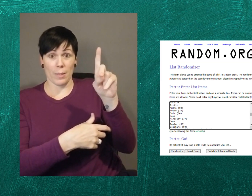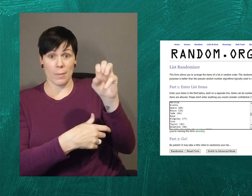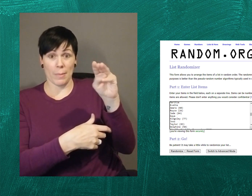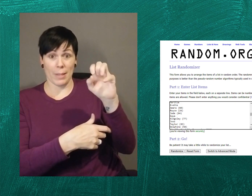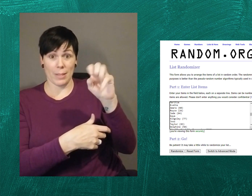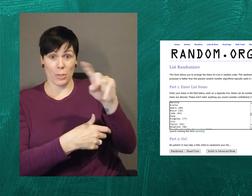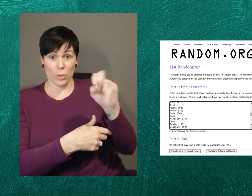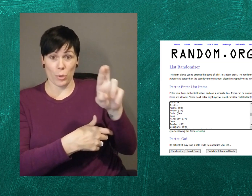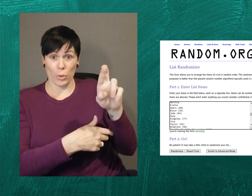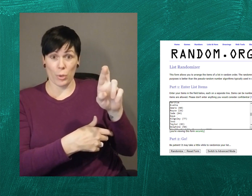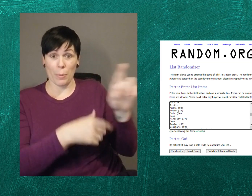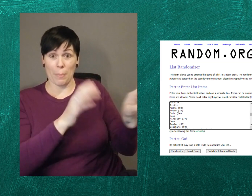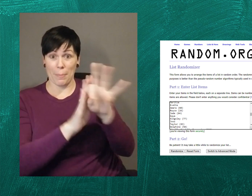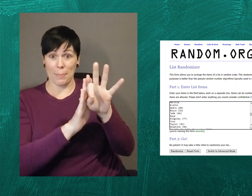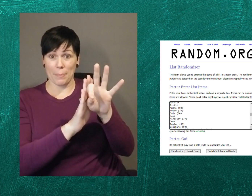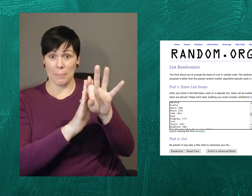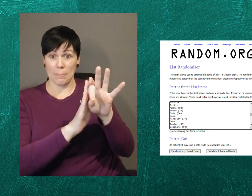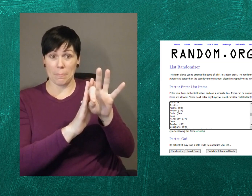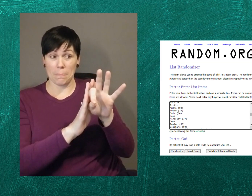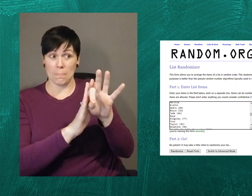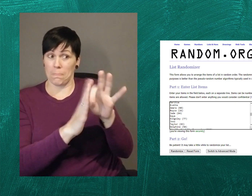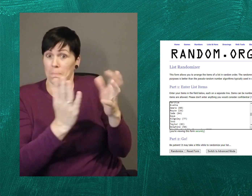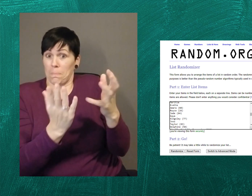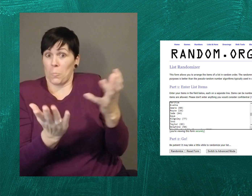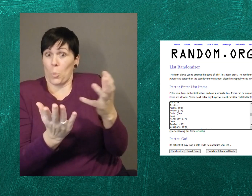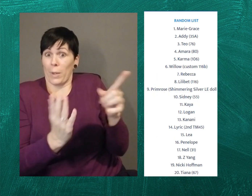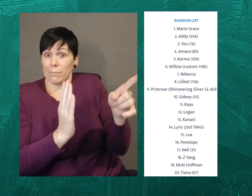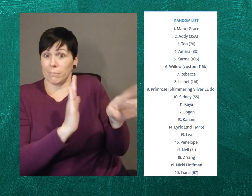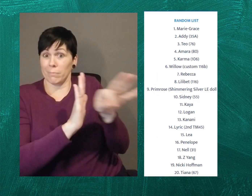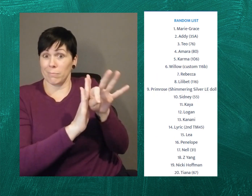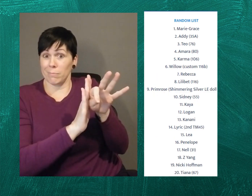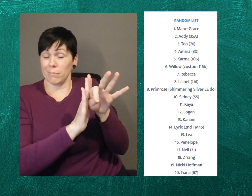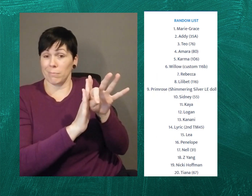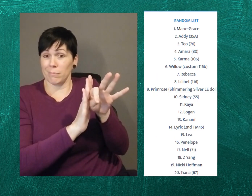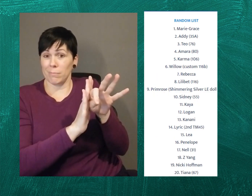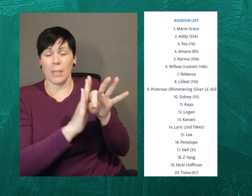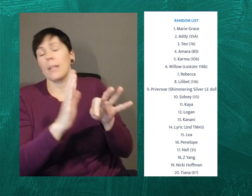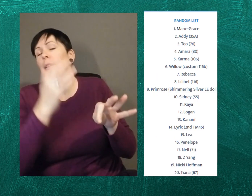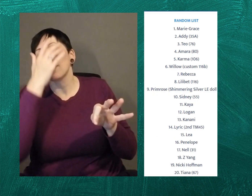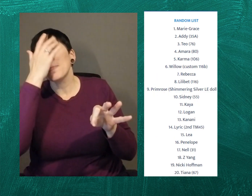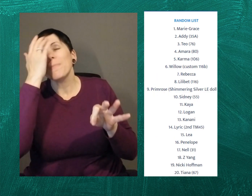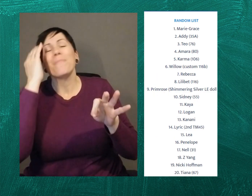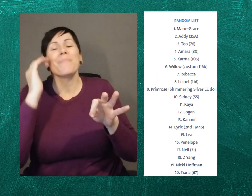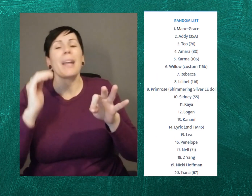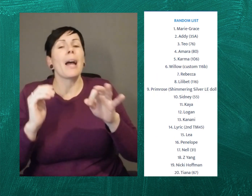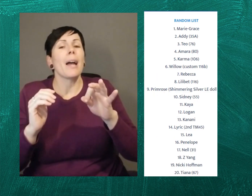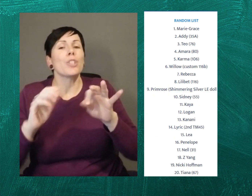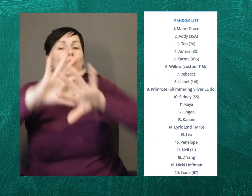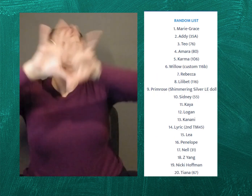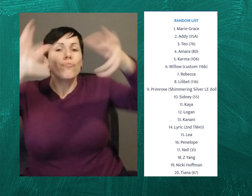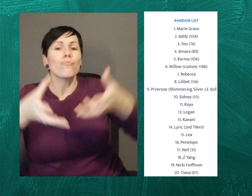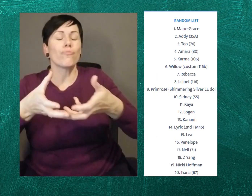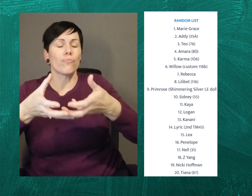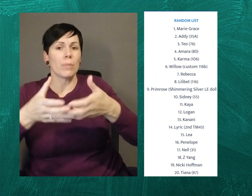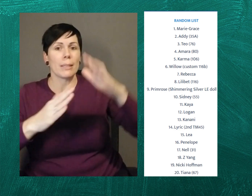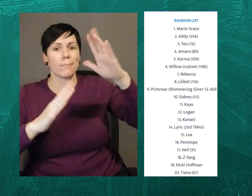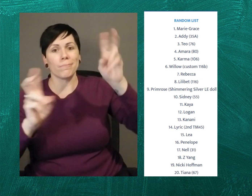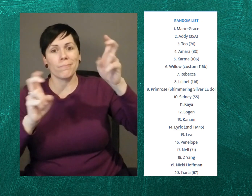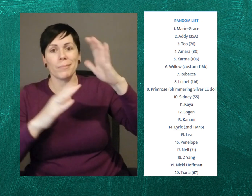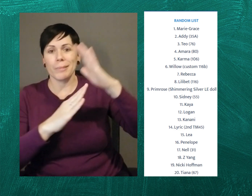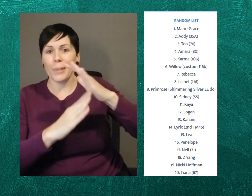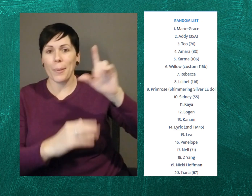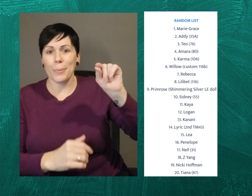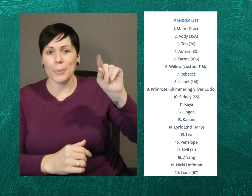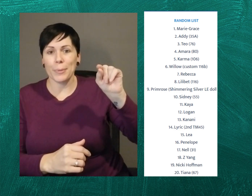the randomizer did. So here's the list. And I'm taking these as a group of 20, not necessarily that the one they put in number one